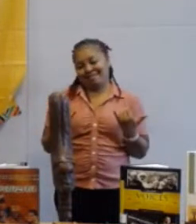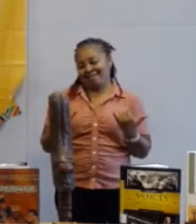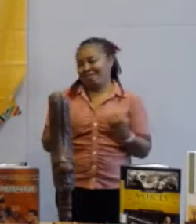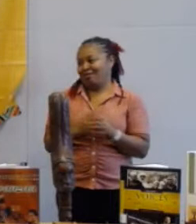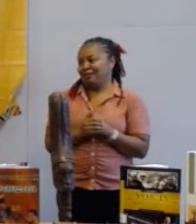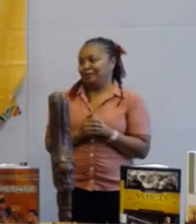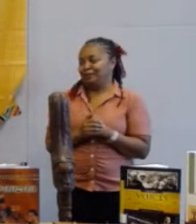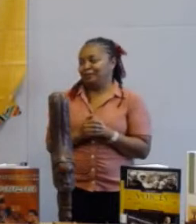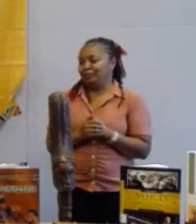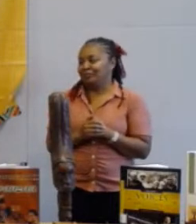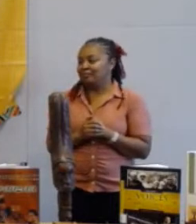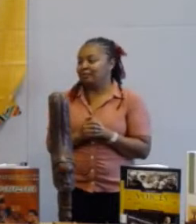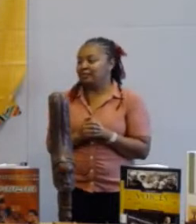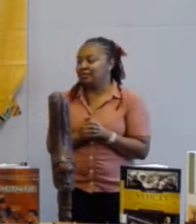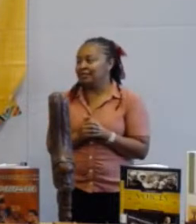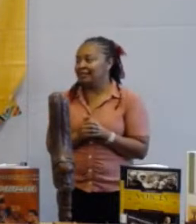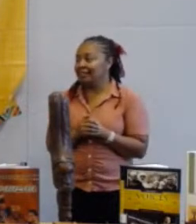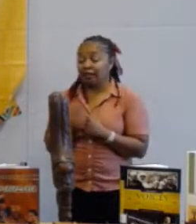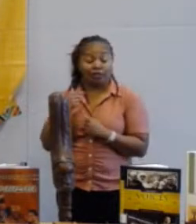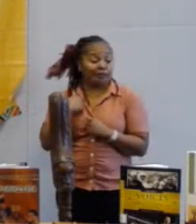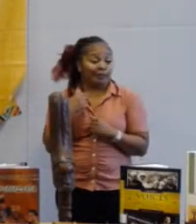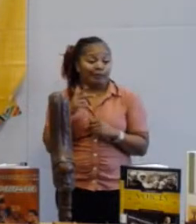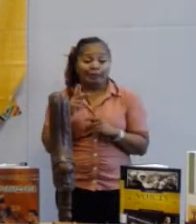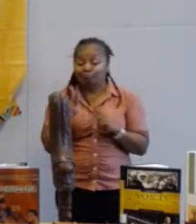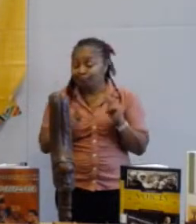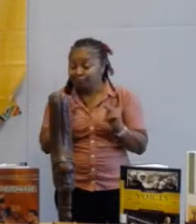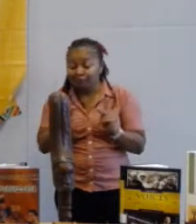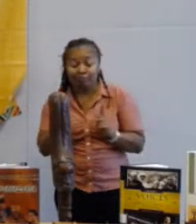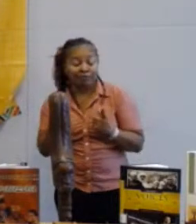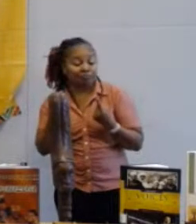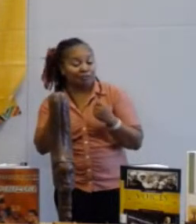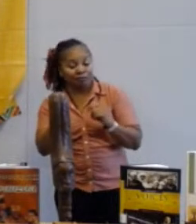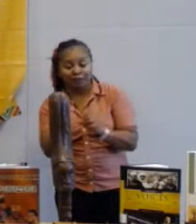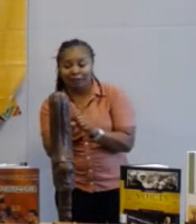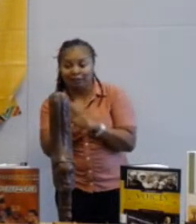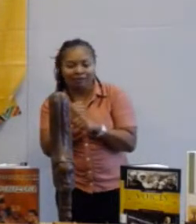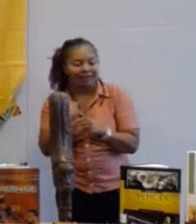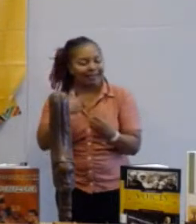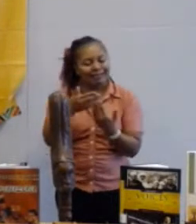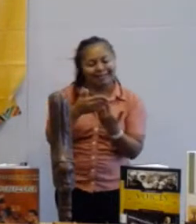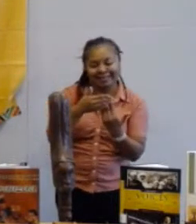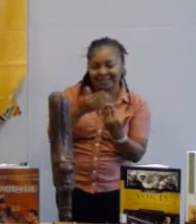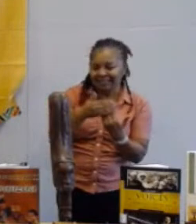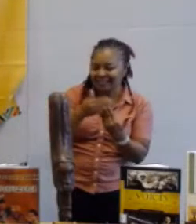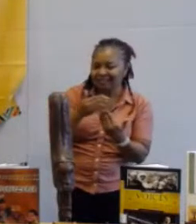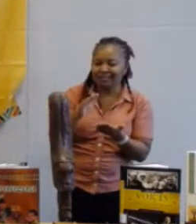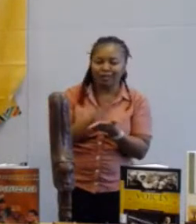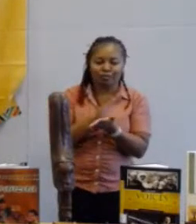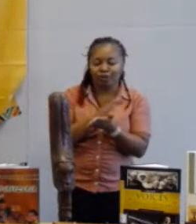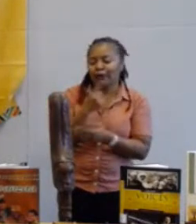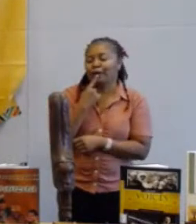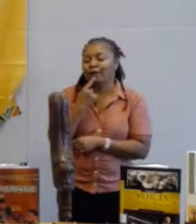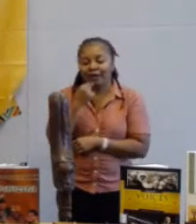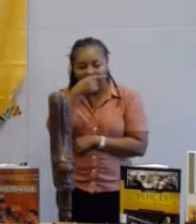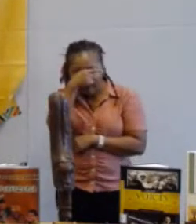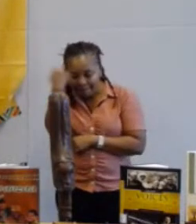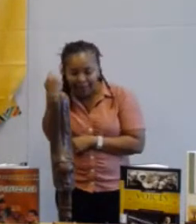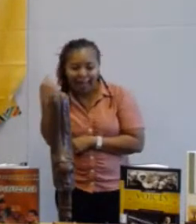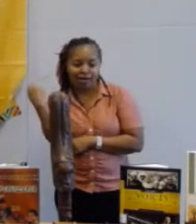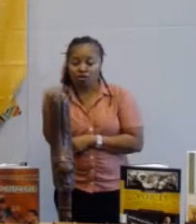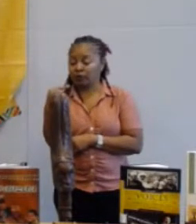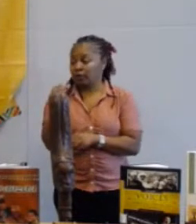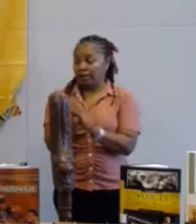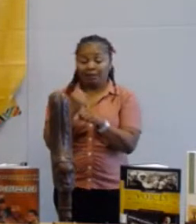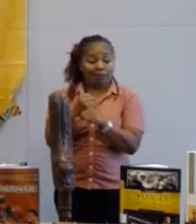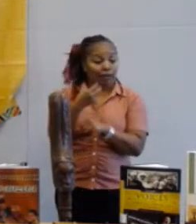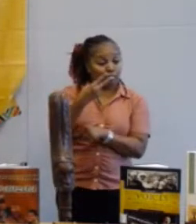and people have seen it. They've duplicated it. It's something very simple to make, just construction paper, red, black, and green, and you can make 2